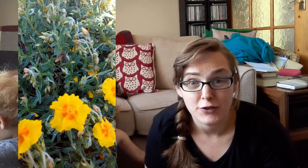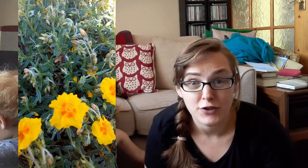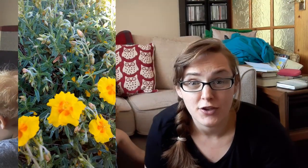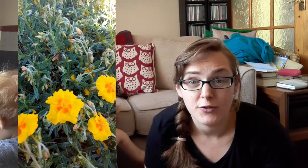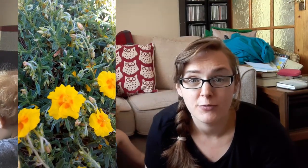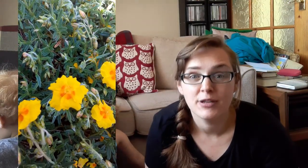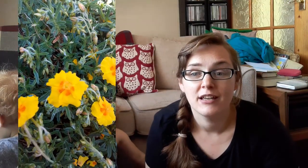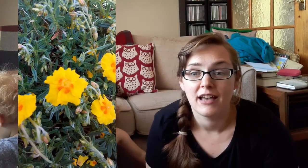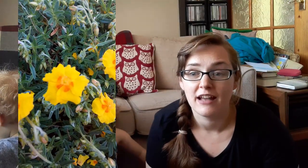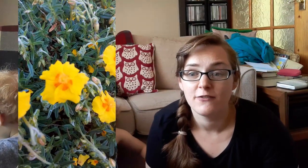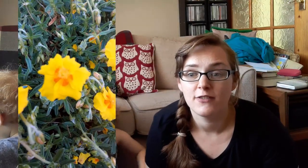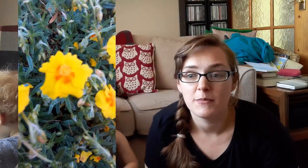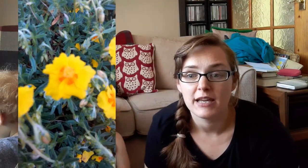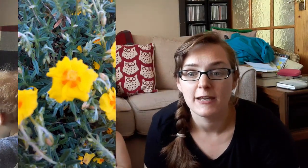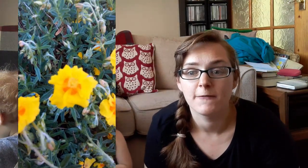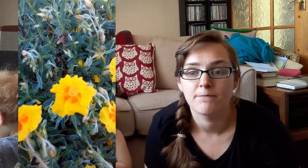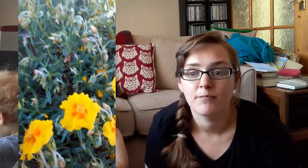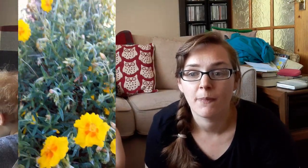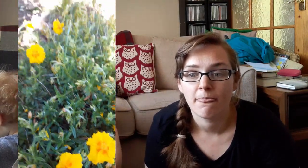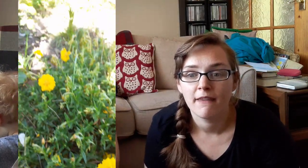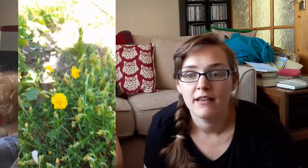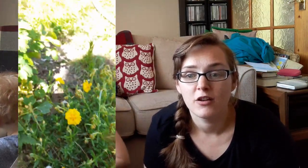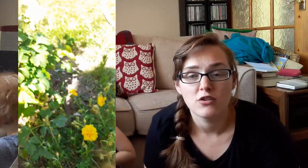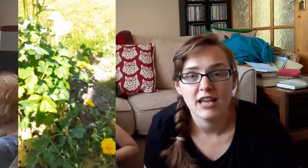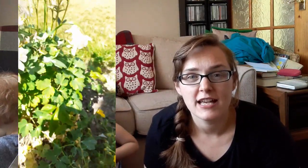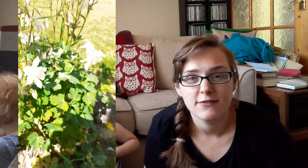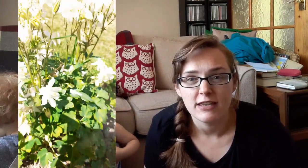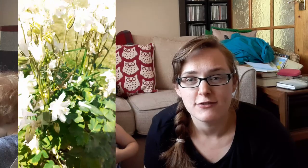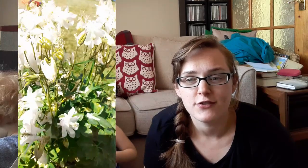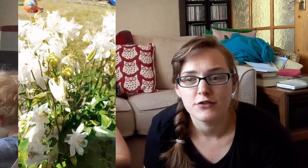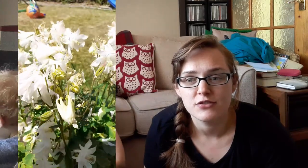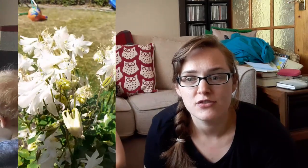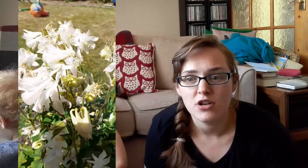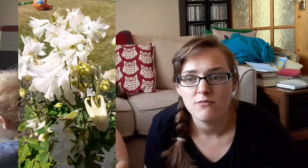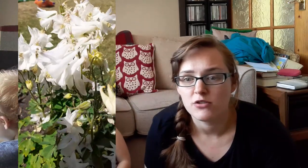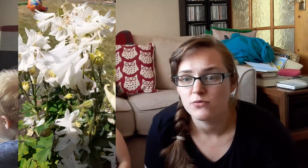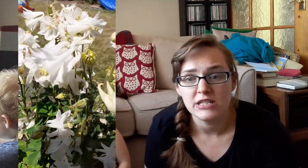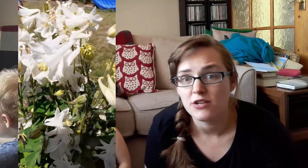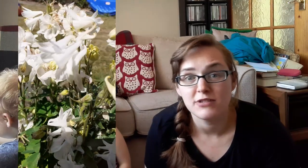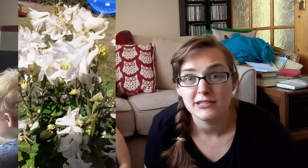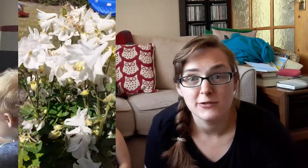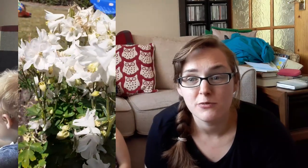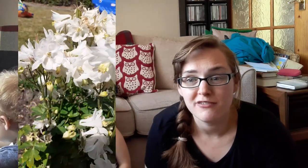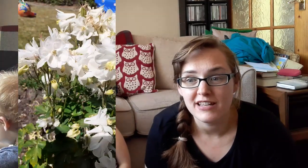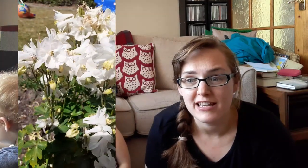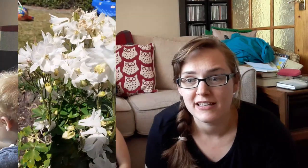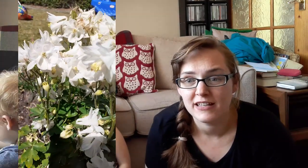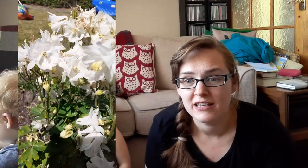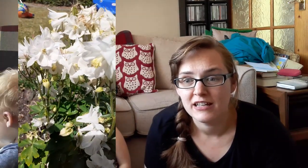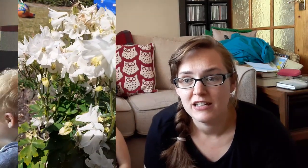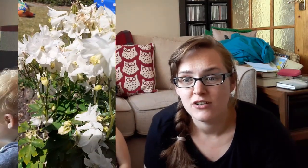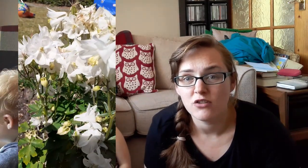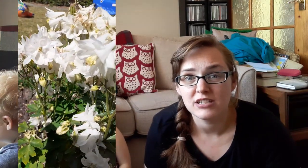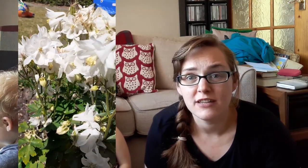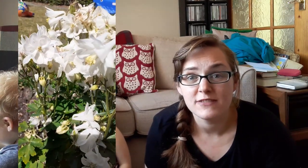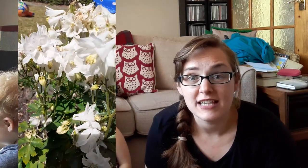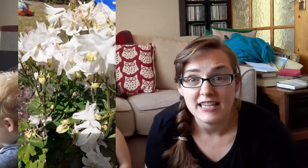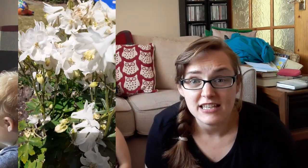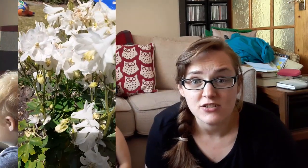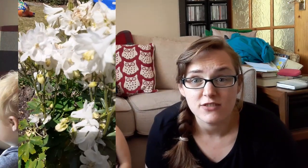you and for me. God cares for each of us so much, we don't need to worry. God gives each of